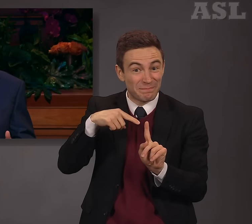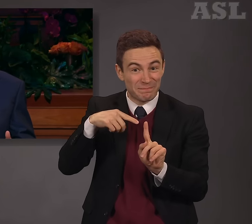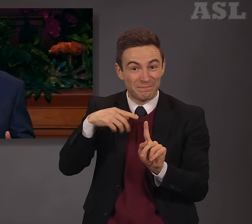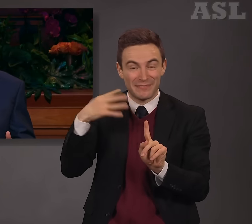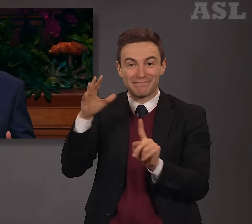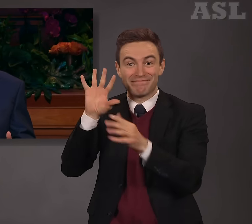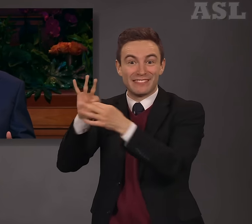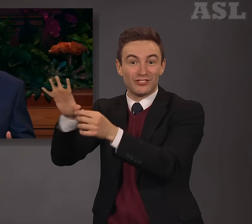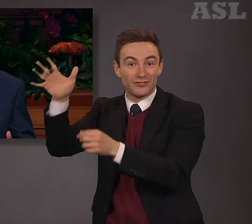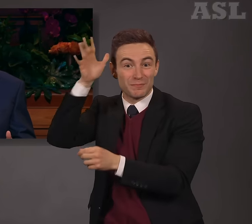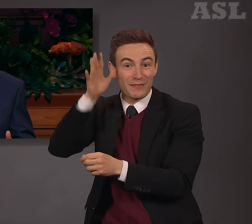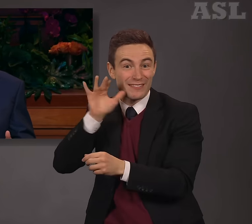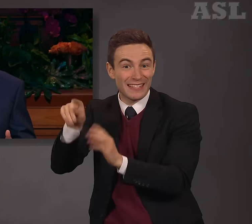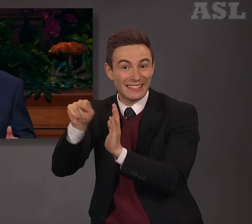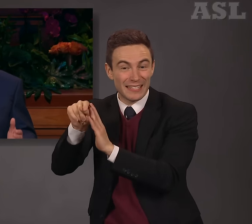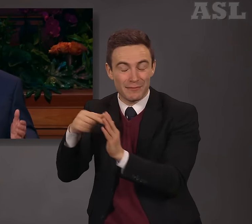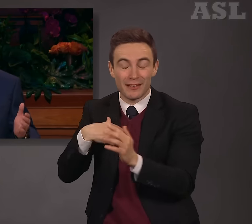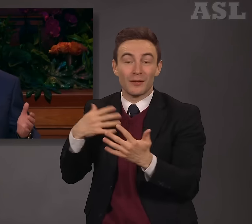Searcy.